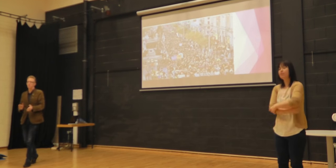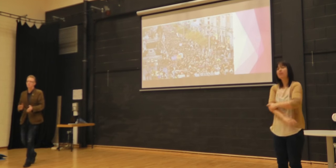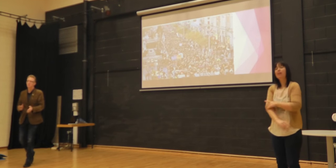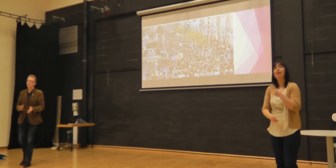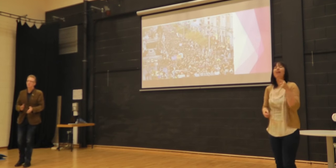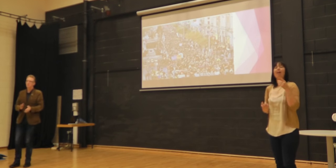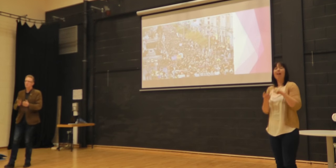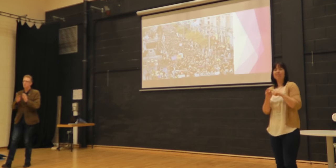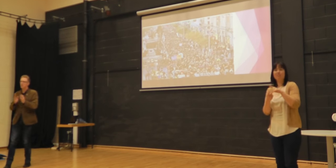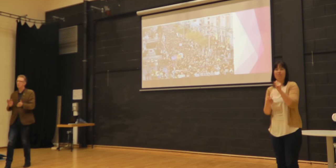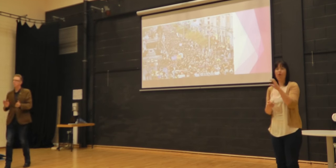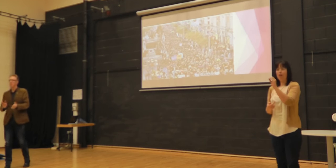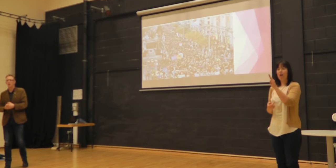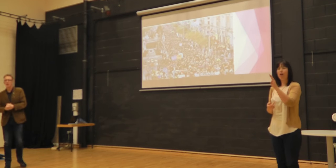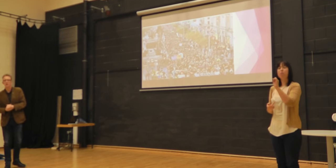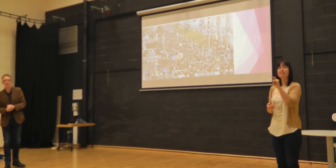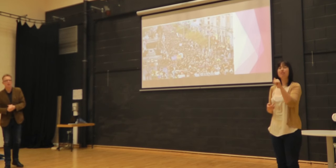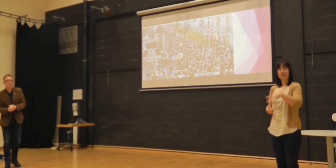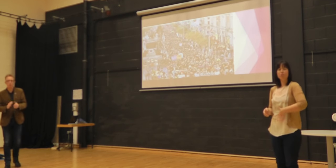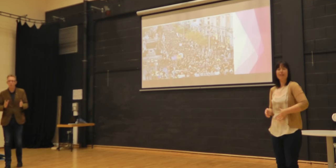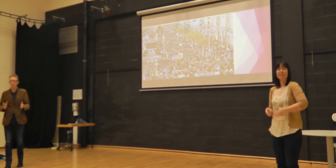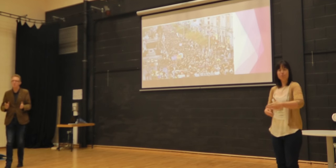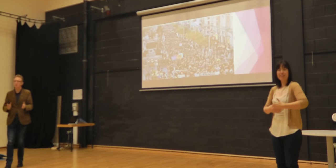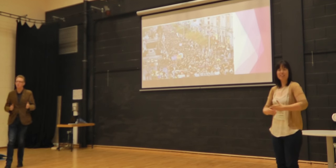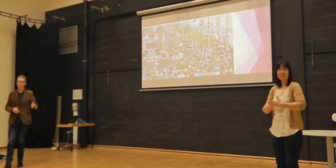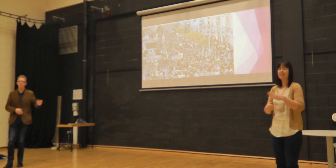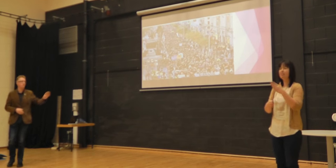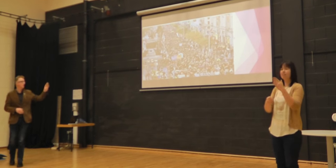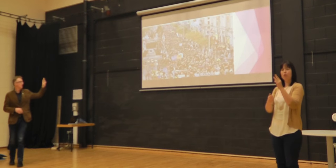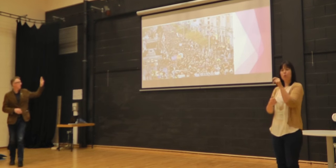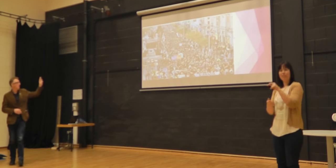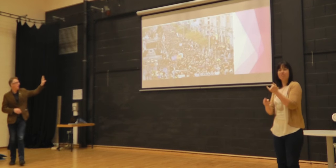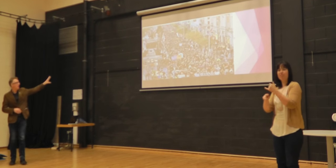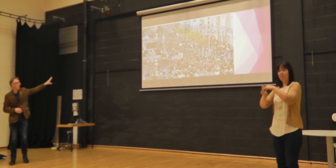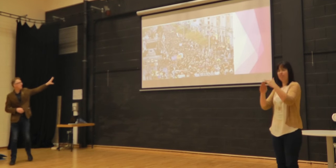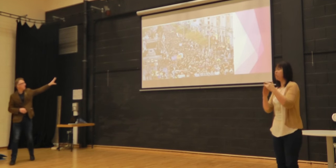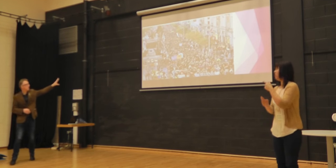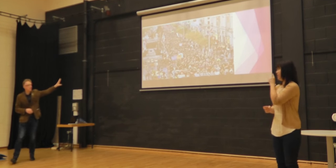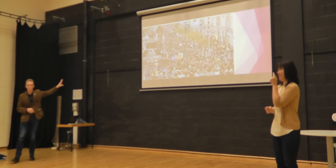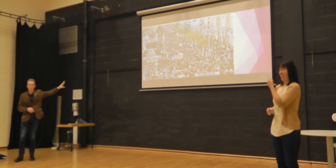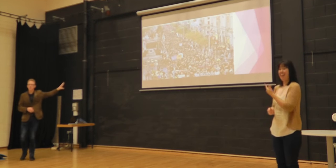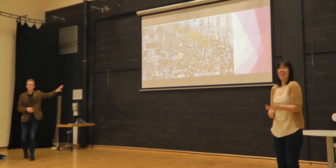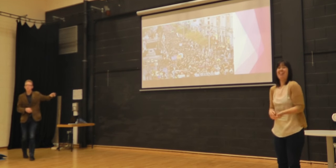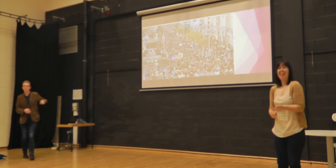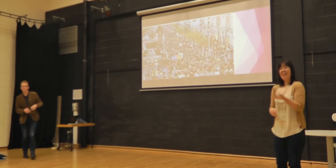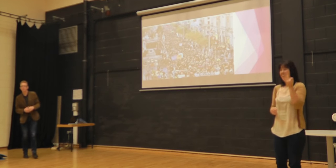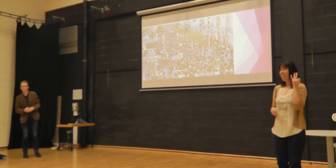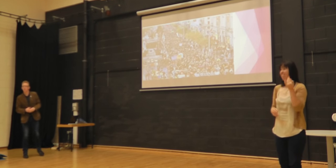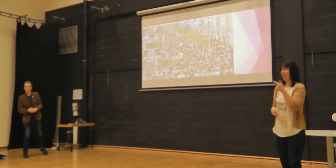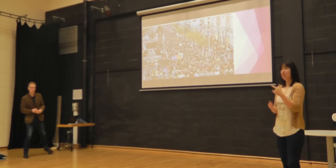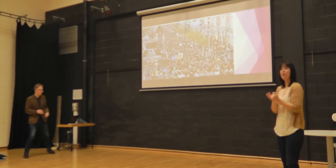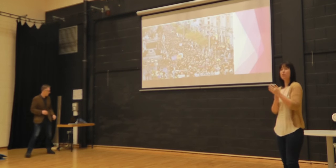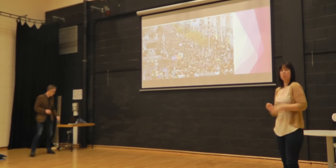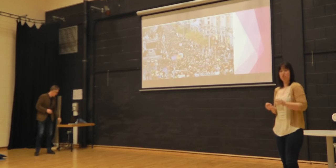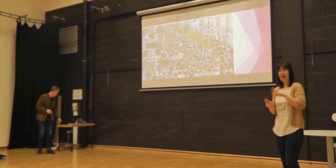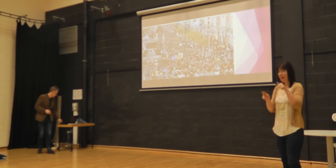obstetric units is still putting women's lives at risk. There is a huge section of the